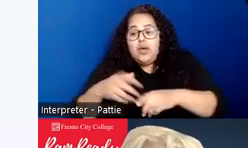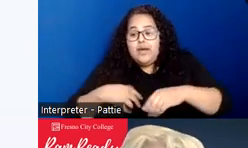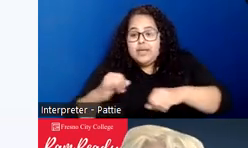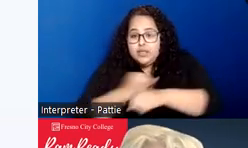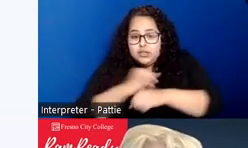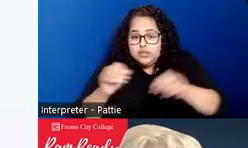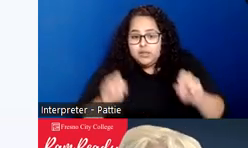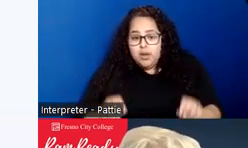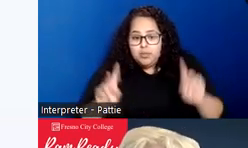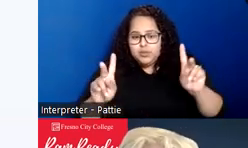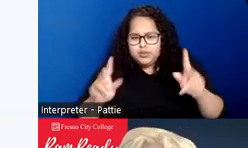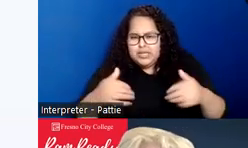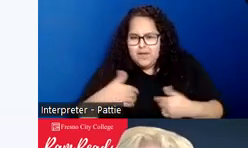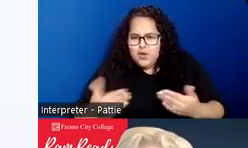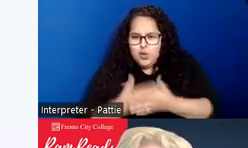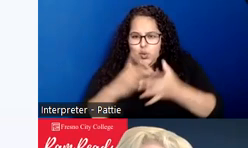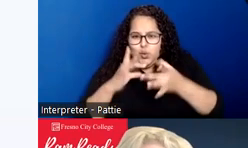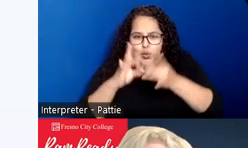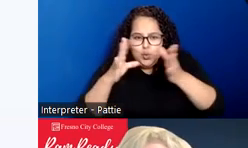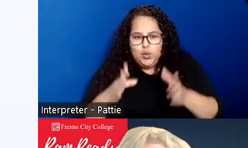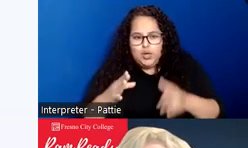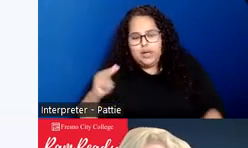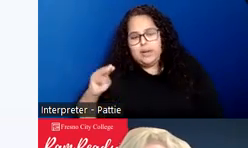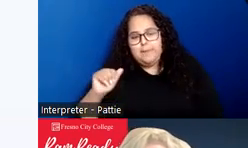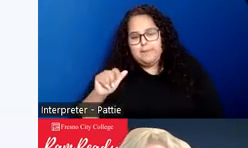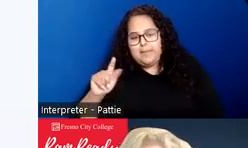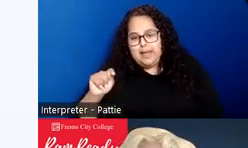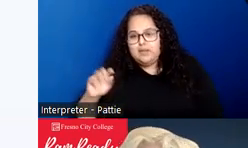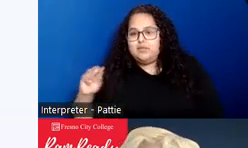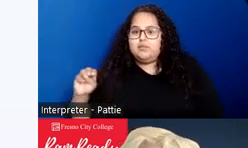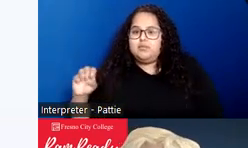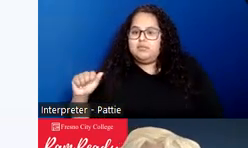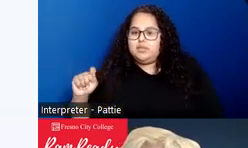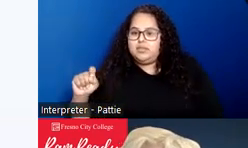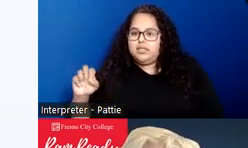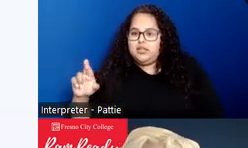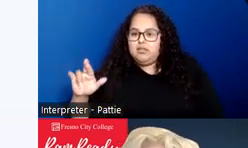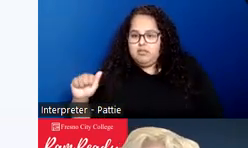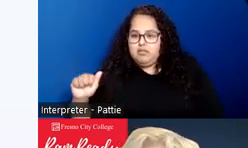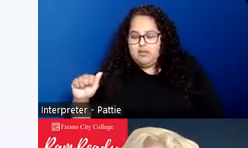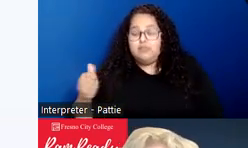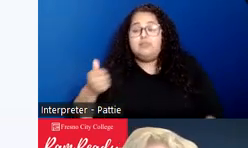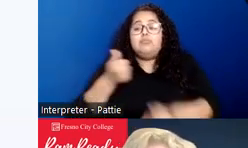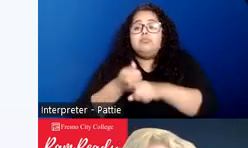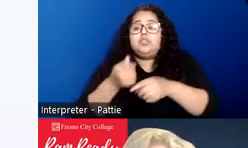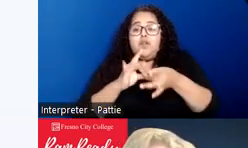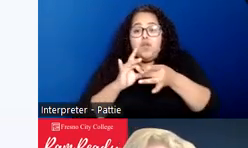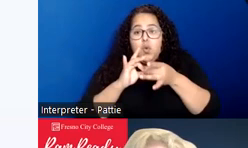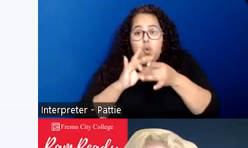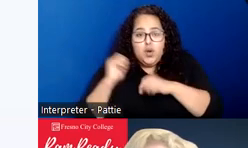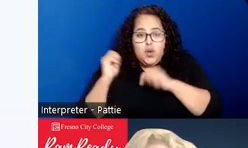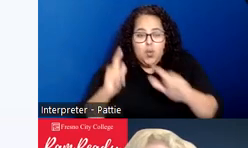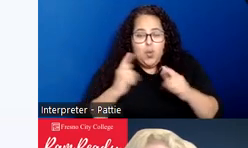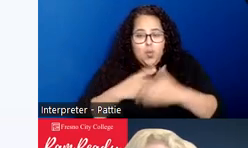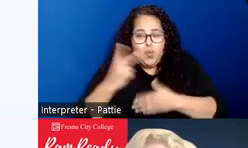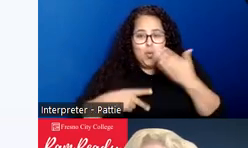We do have a new internship coordinator, Matt Batera, who is coordinating all those different programs. But we